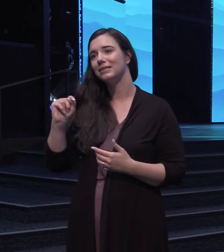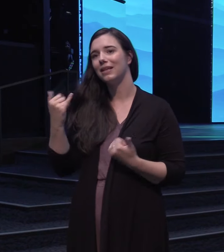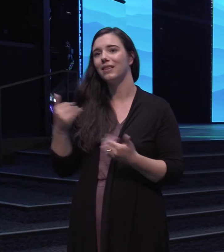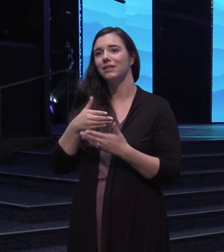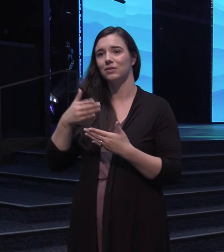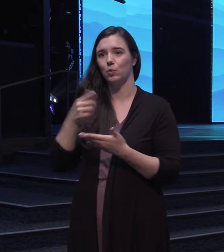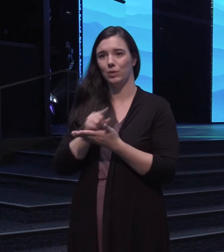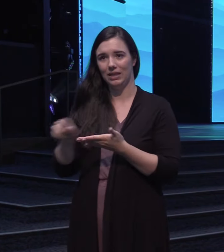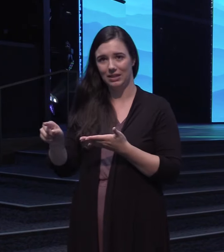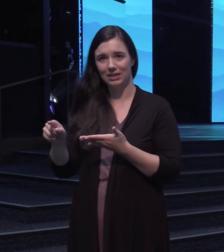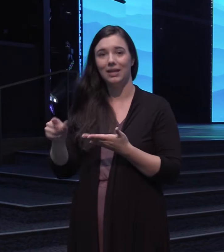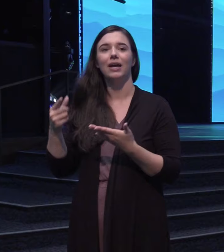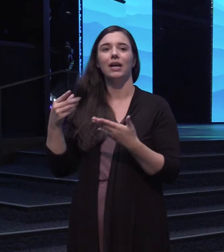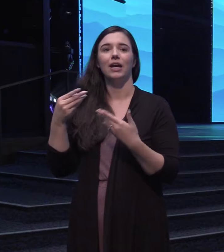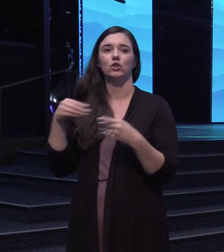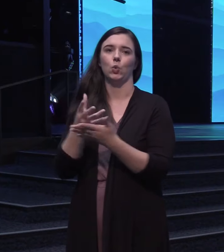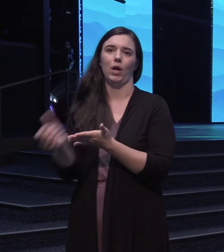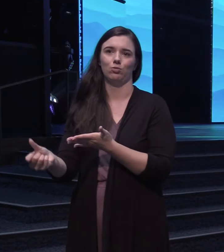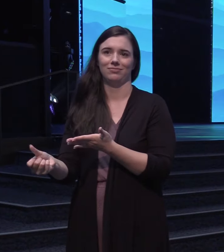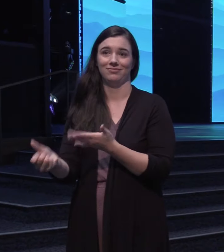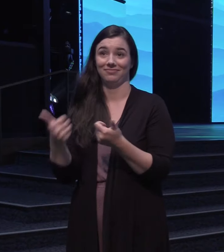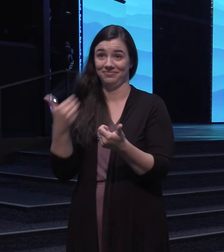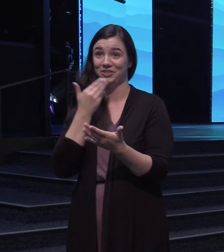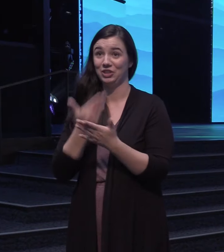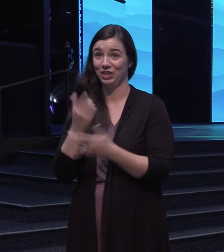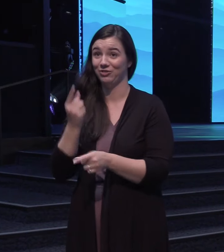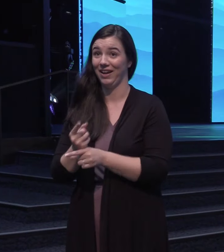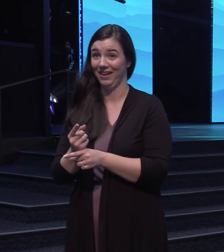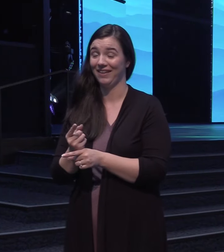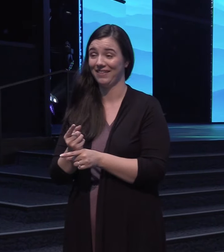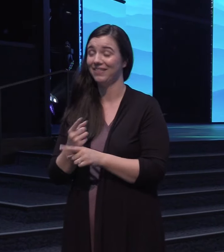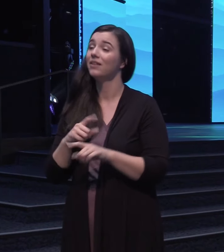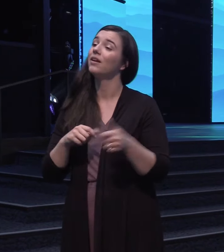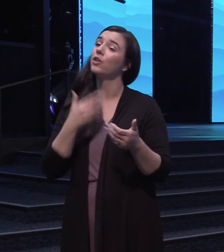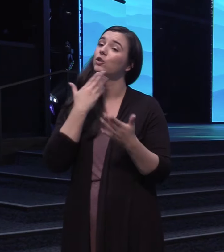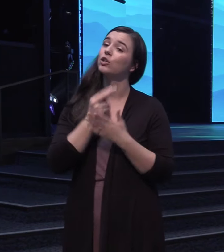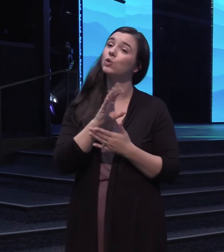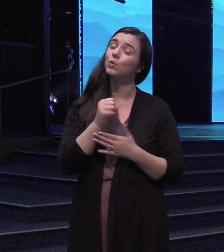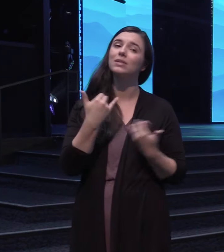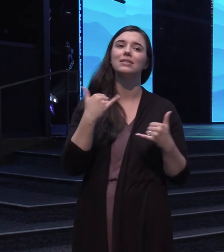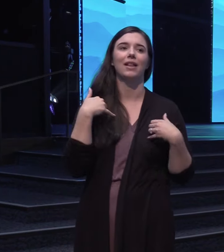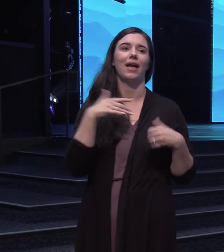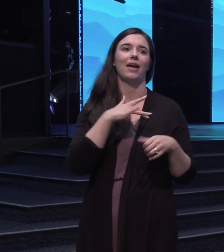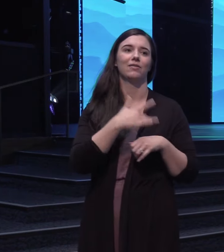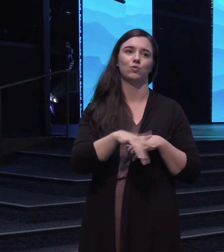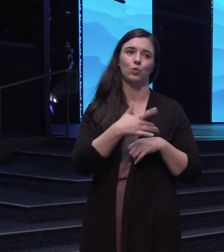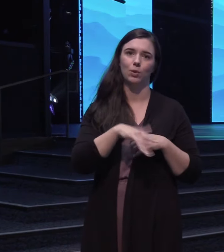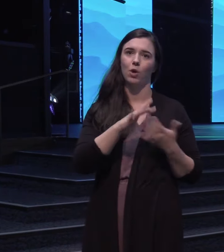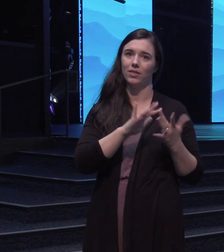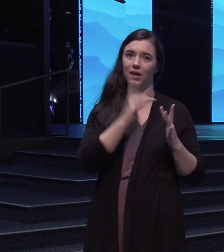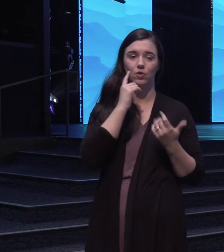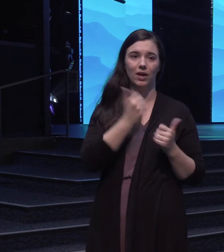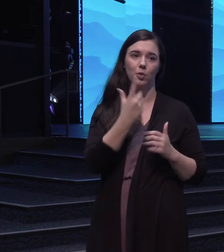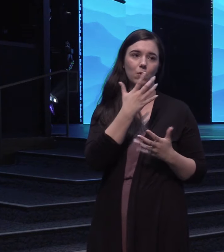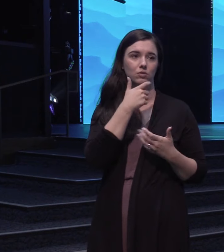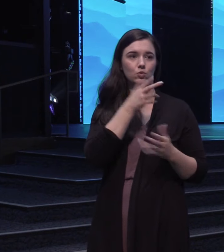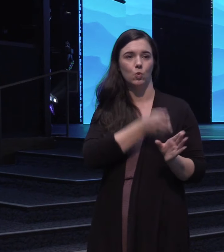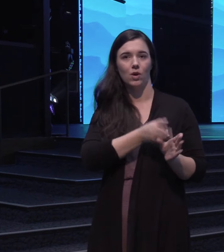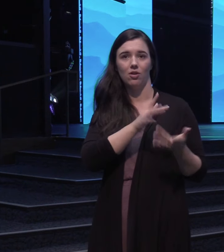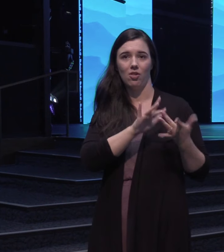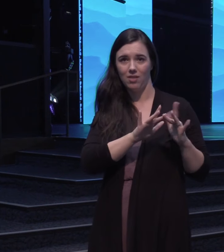this week and we sold out. Pretty good, huh? The other great news is we still have plenty of room online for anyone that wants to join